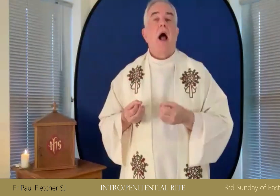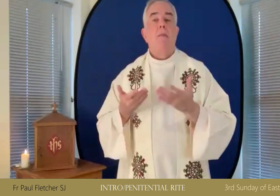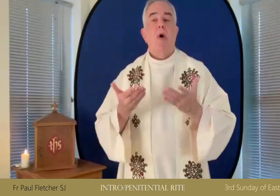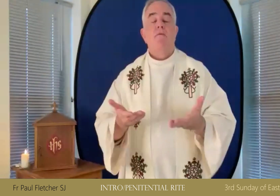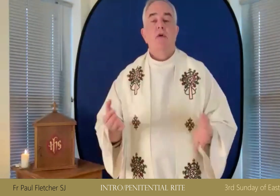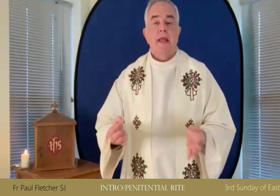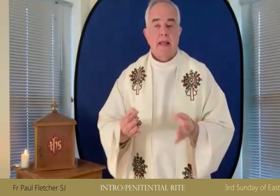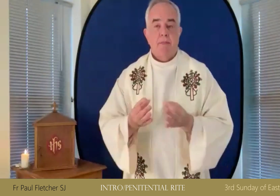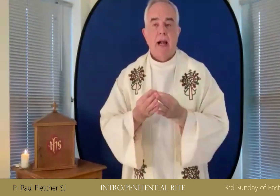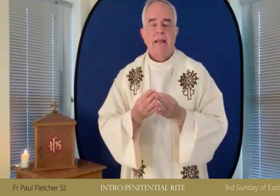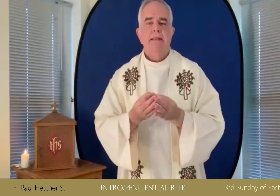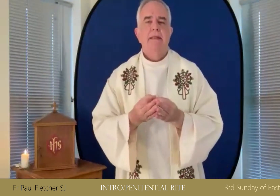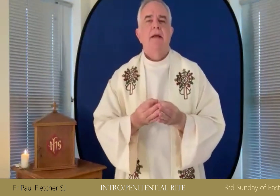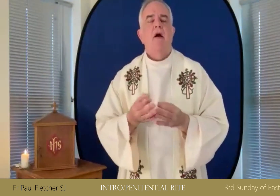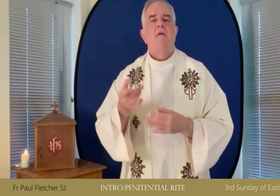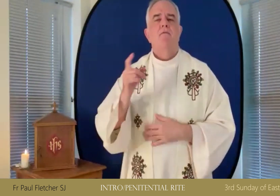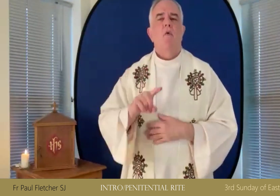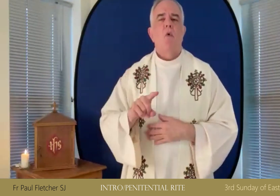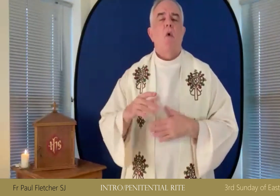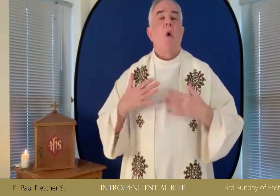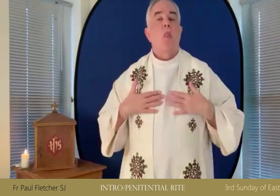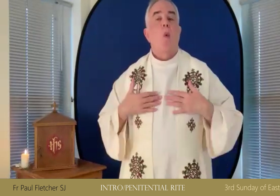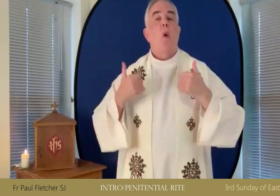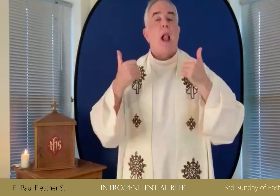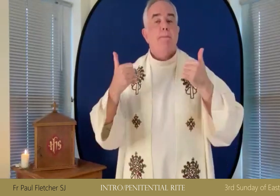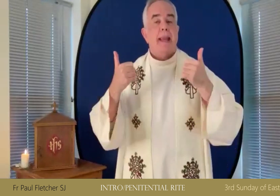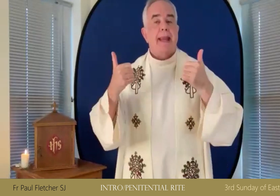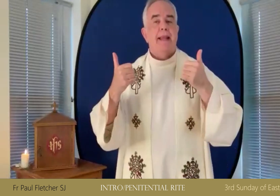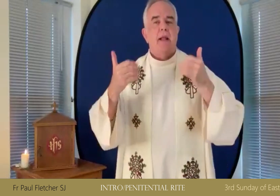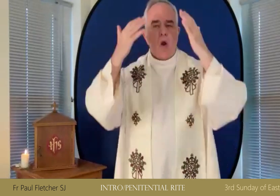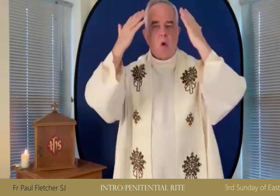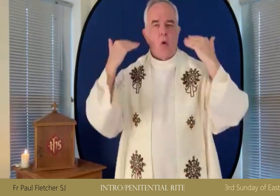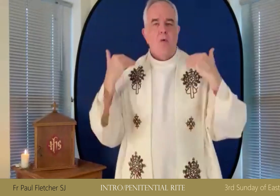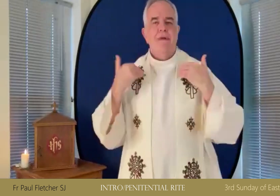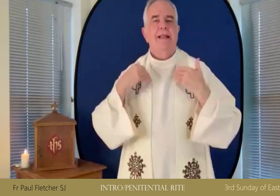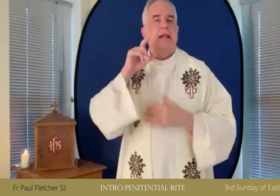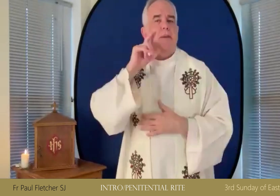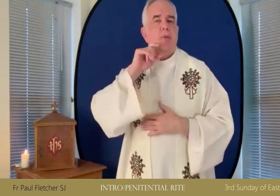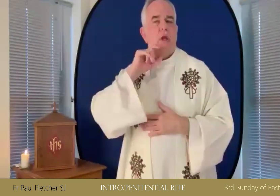I'm offering this Mass for the well-being of Sister Maria